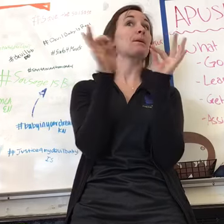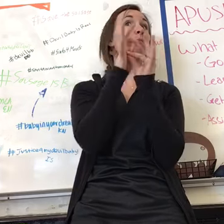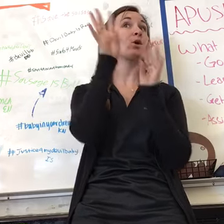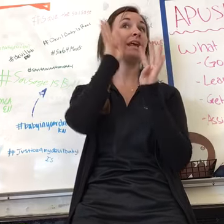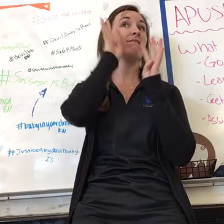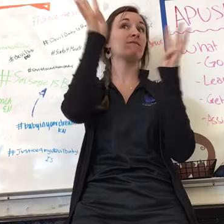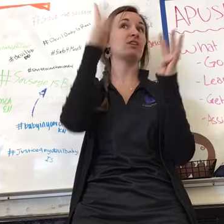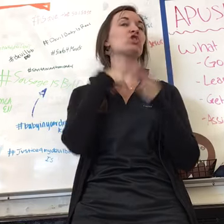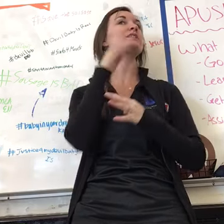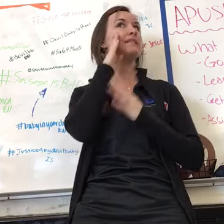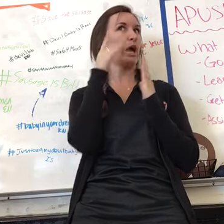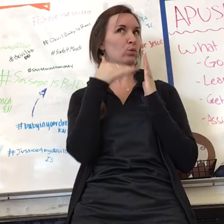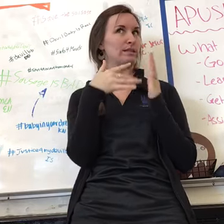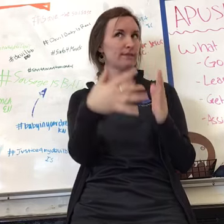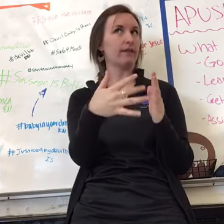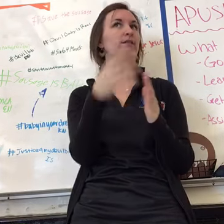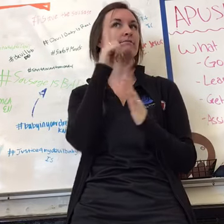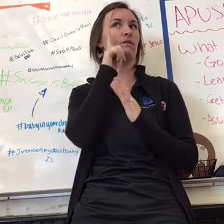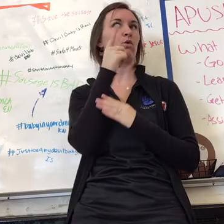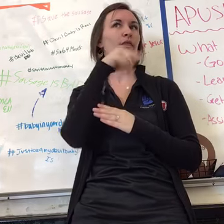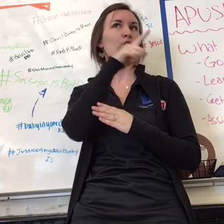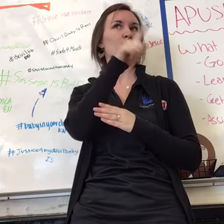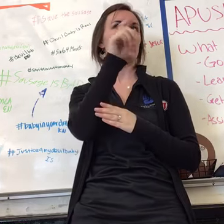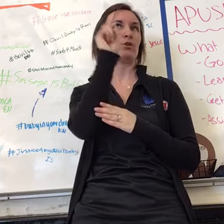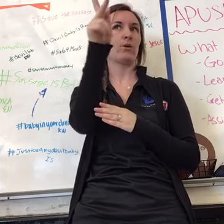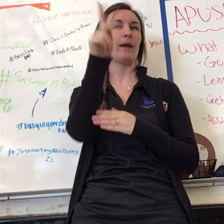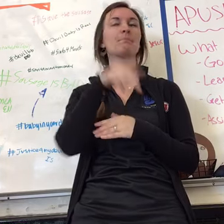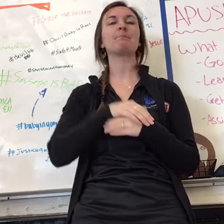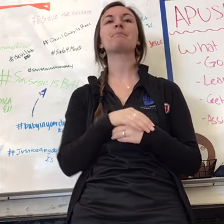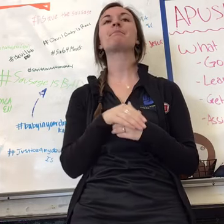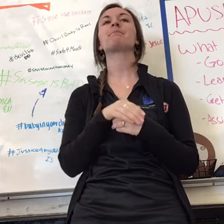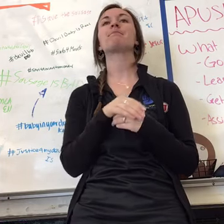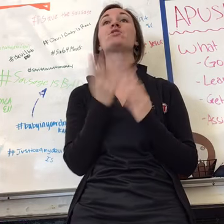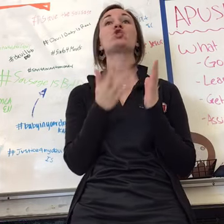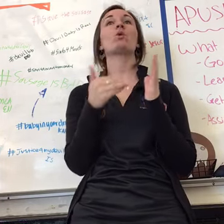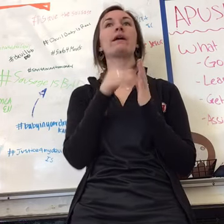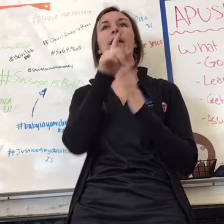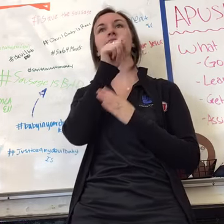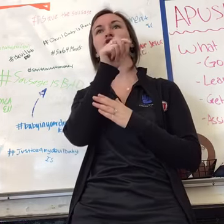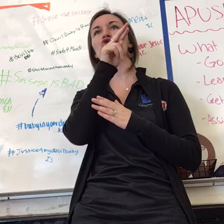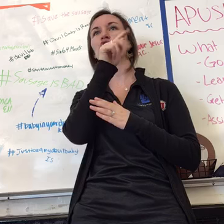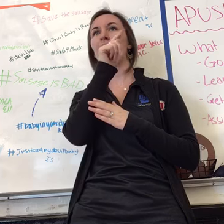I would study for the quiz. Tractor notes. If you need another one, they're over in the basket.